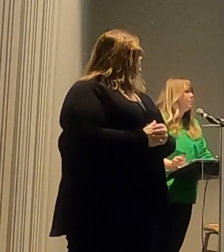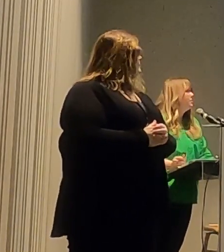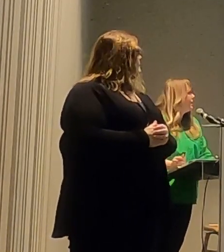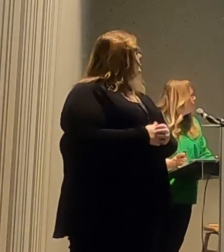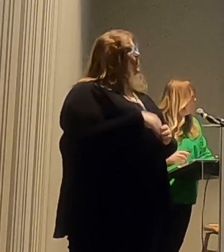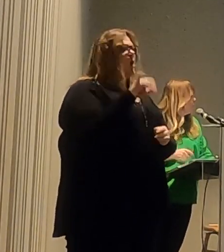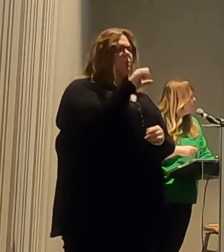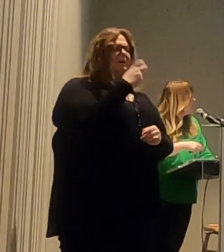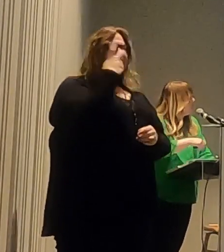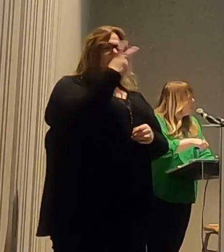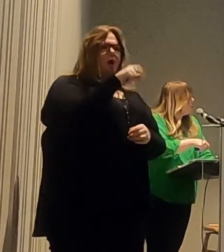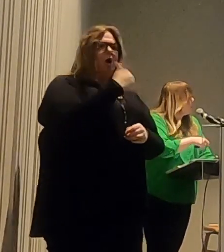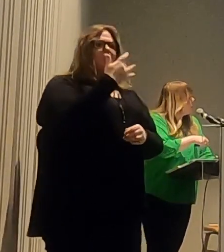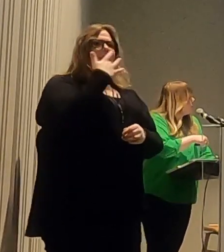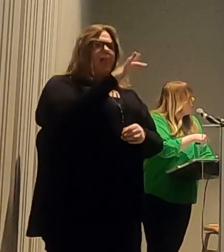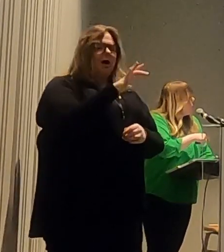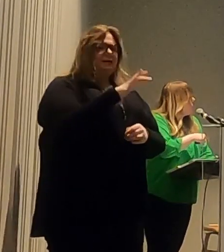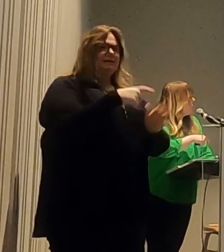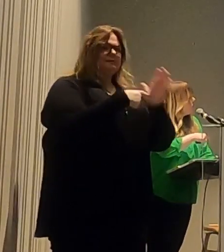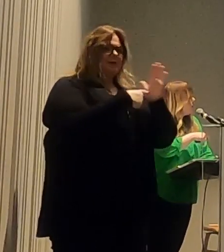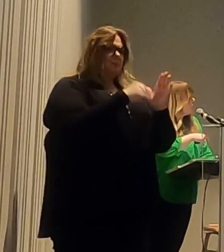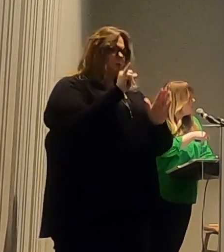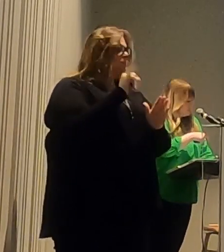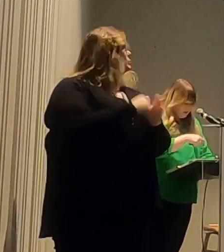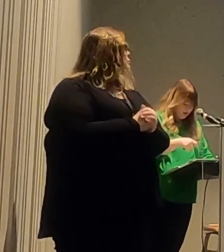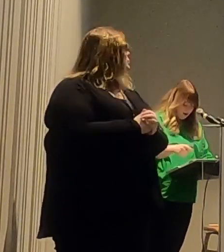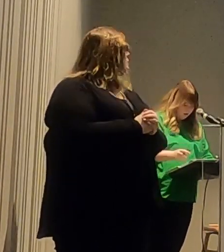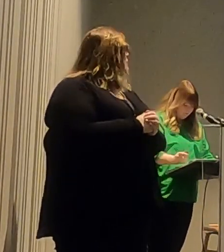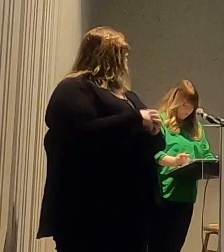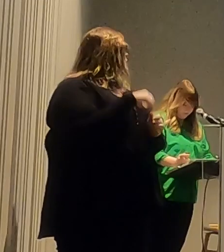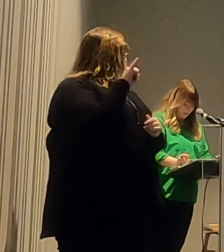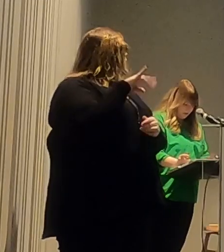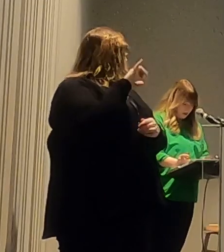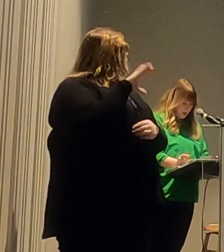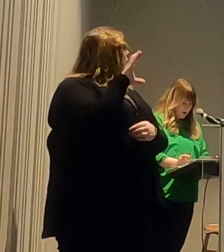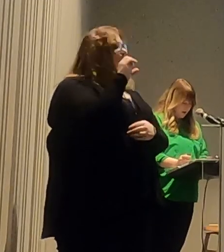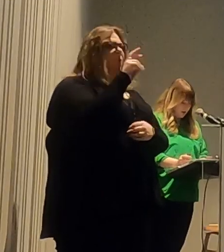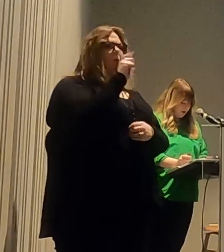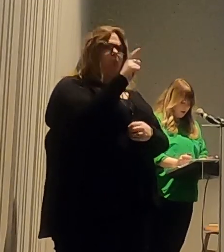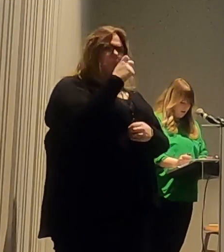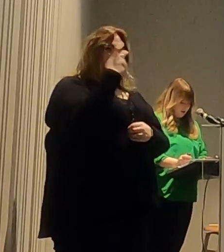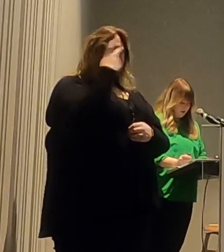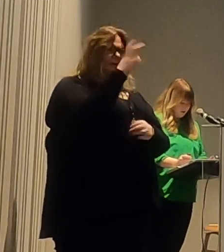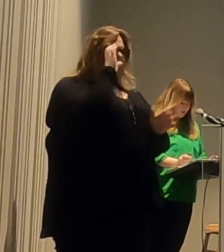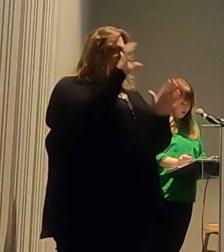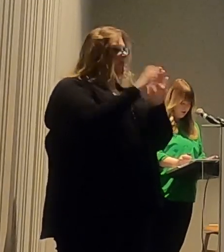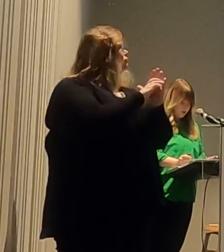lucky symbols included, such as the coral that we see here.